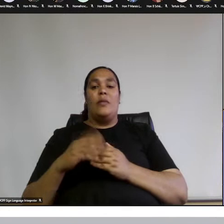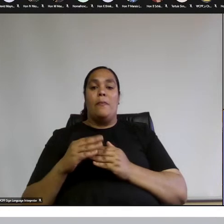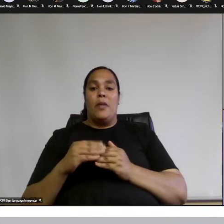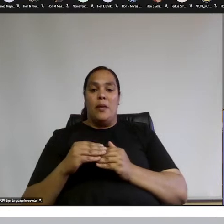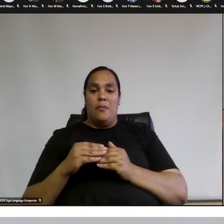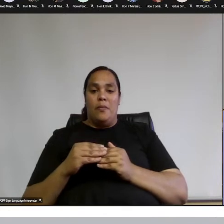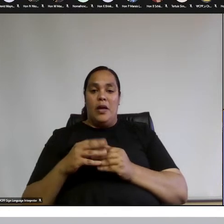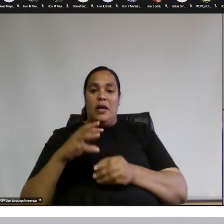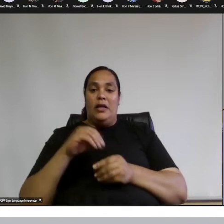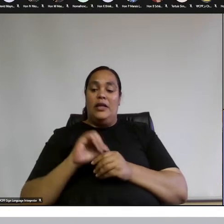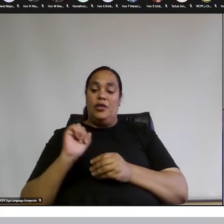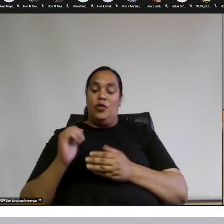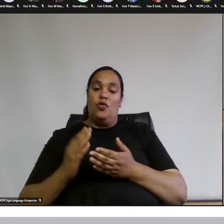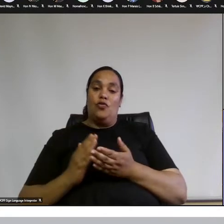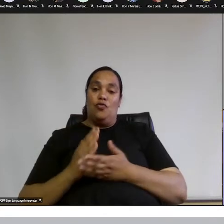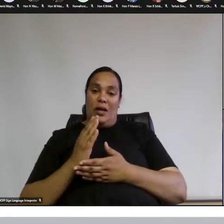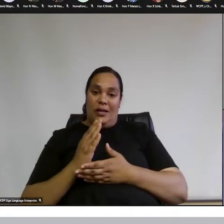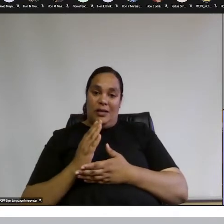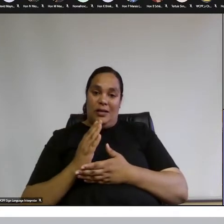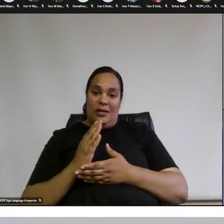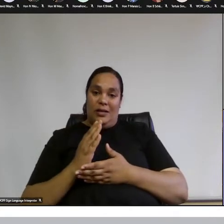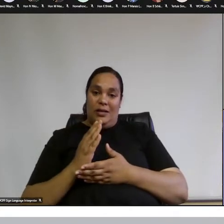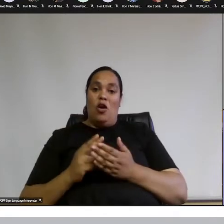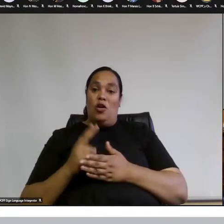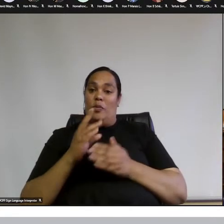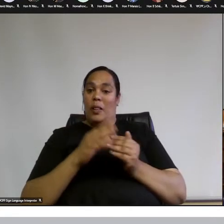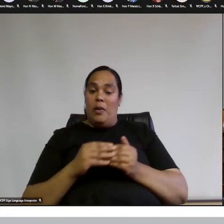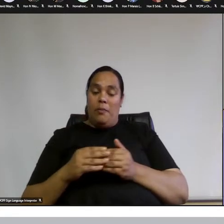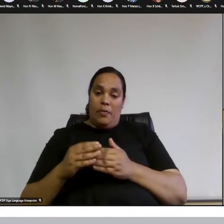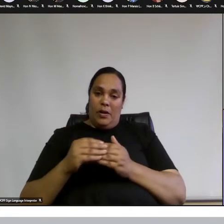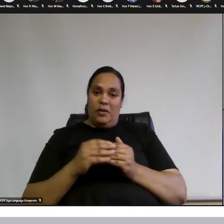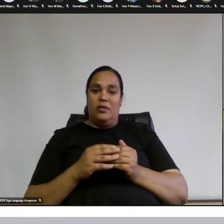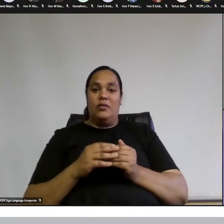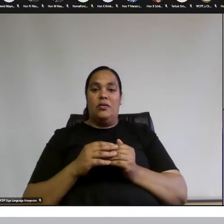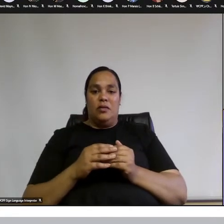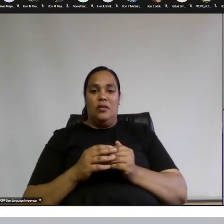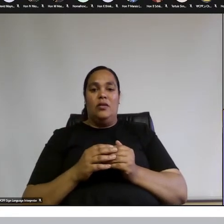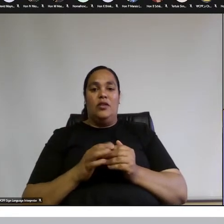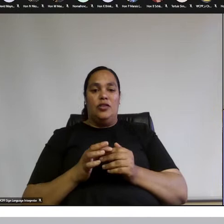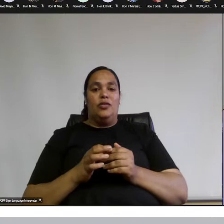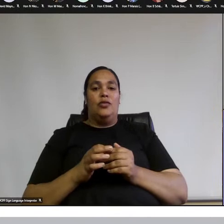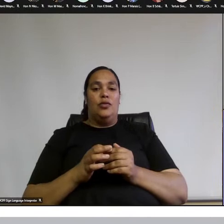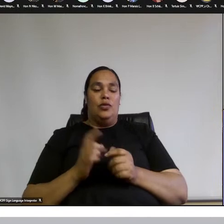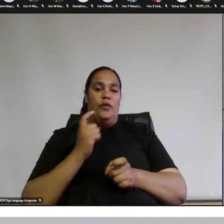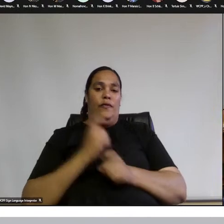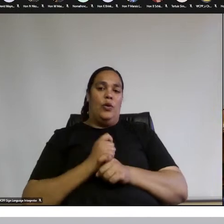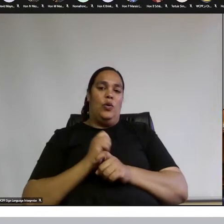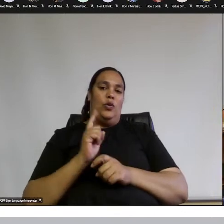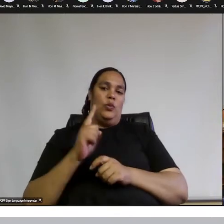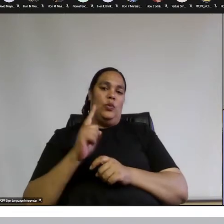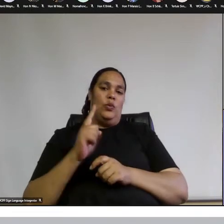be within his right, honorable members, to refute the utterances